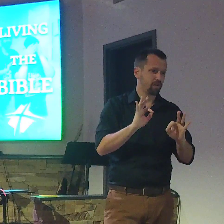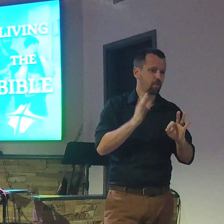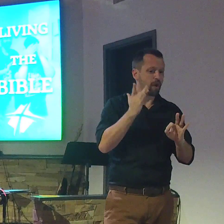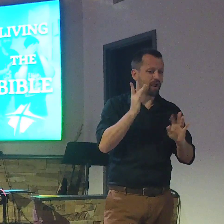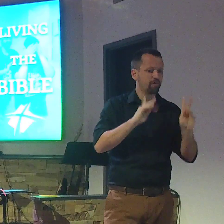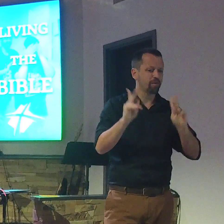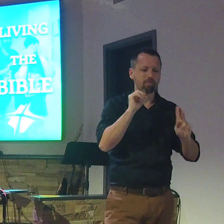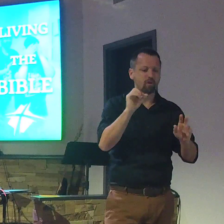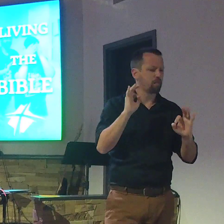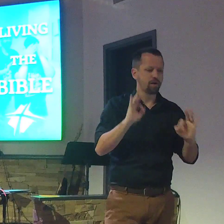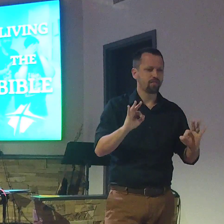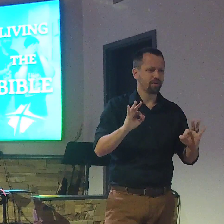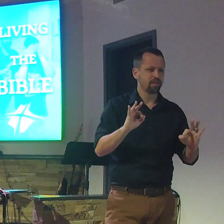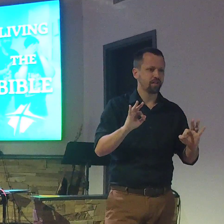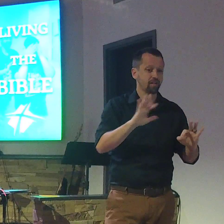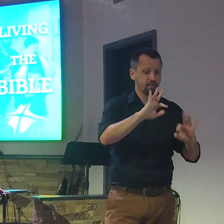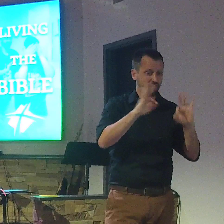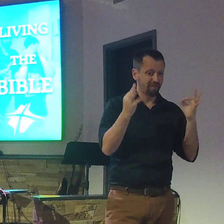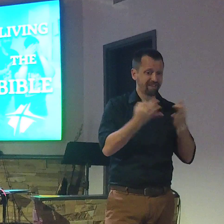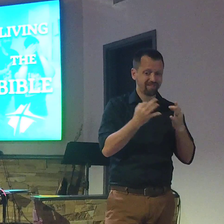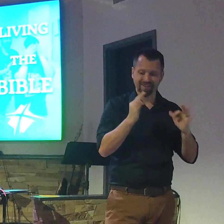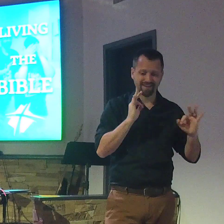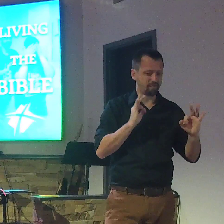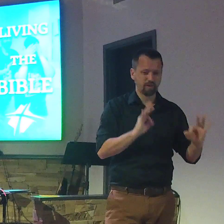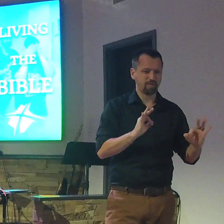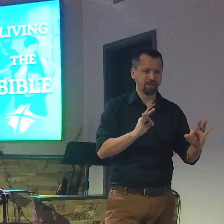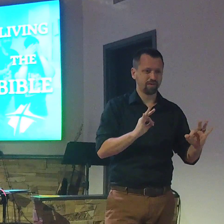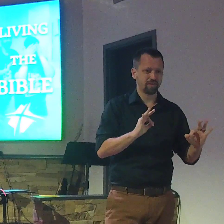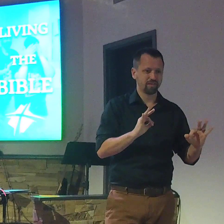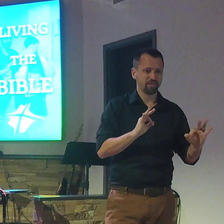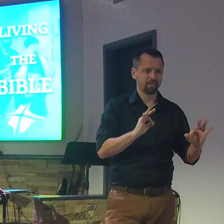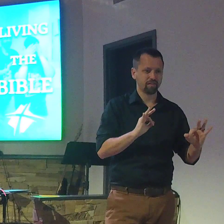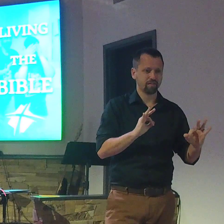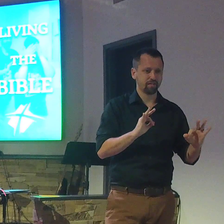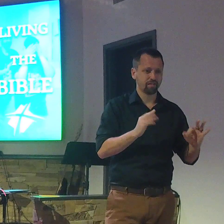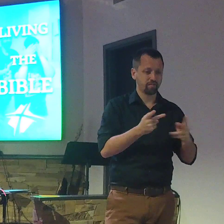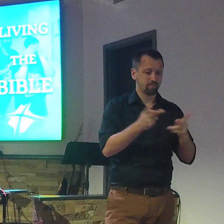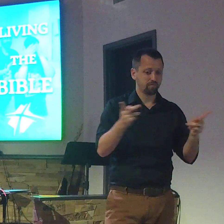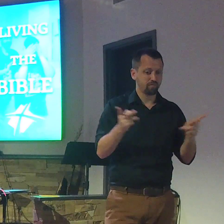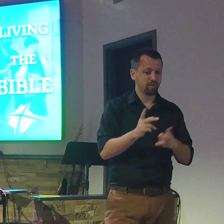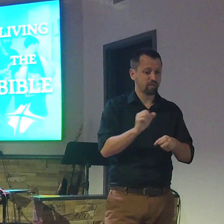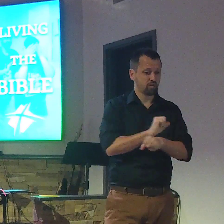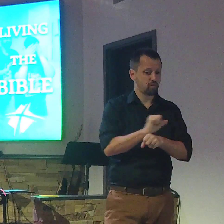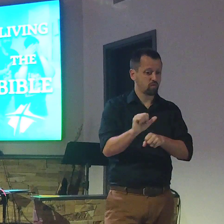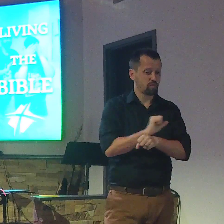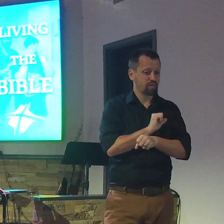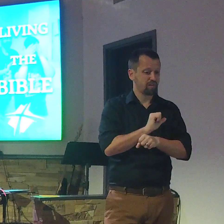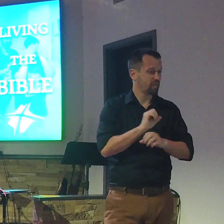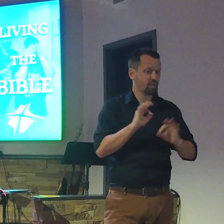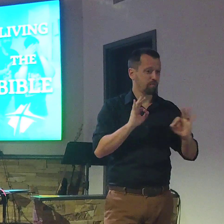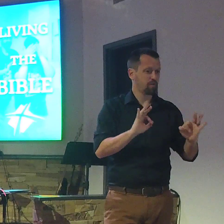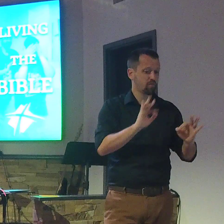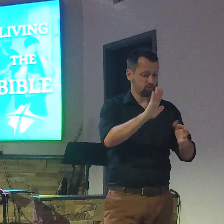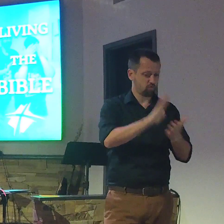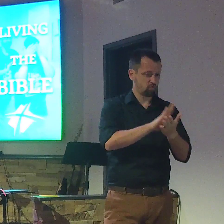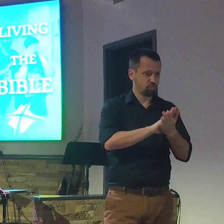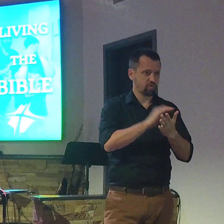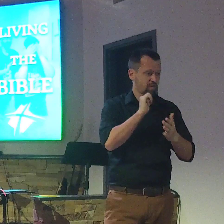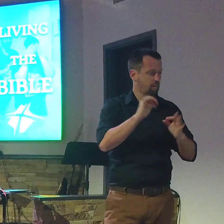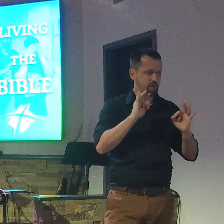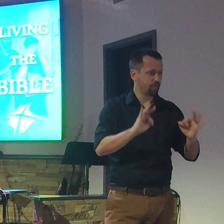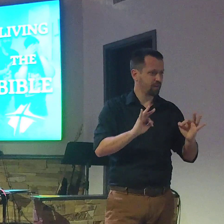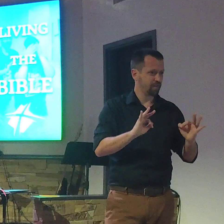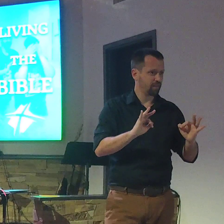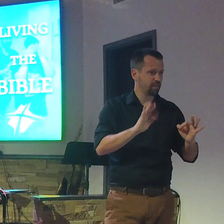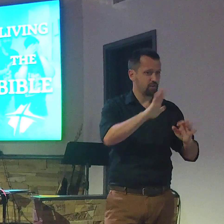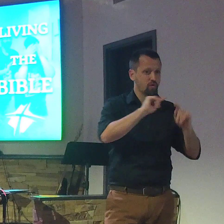Amen. Your family won't be perfect. Your place of employment won't be perfect. Your school won't be perfect.